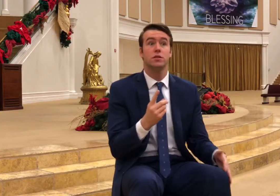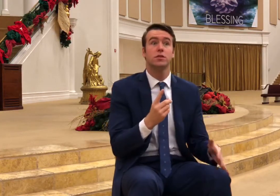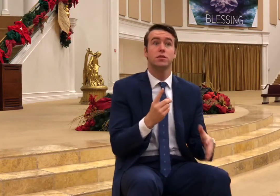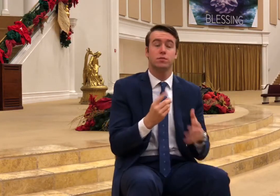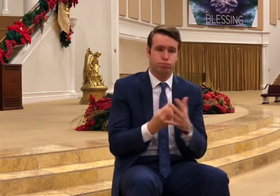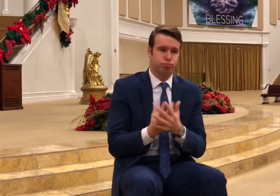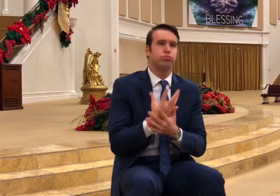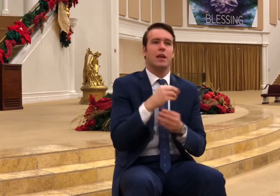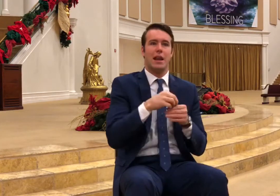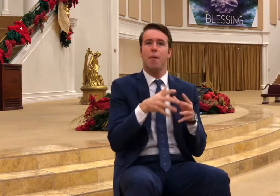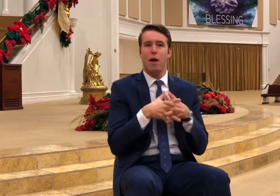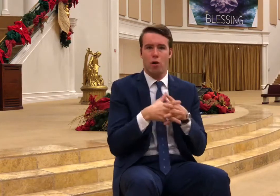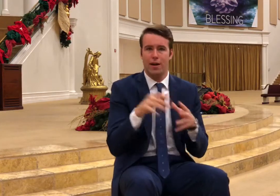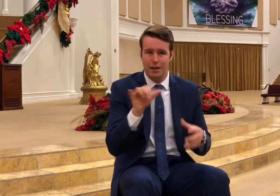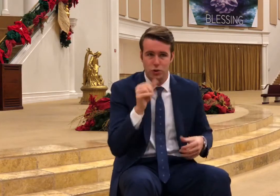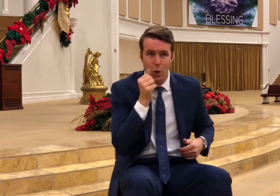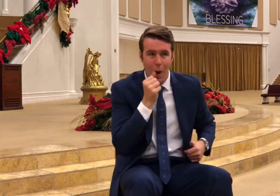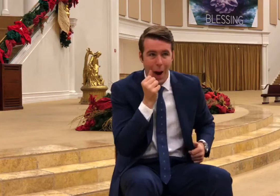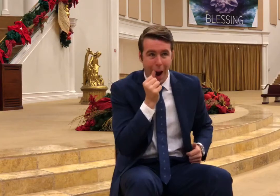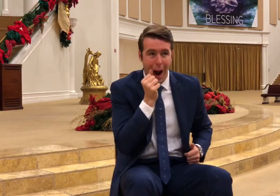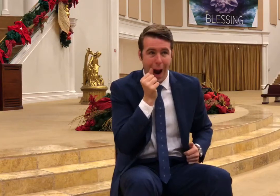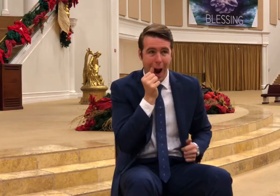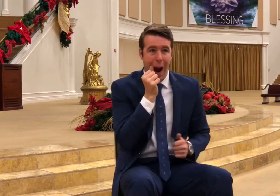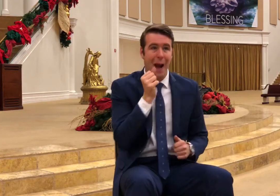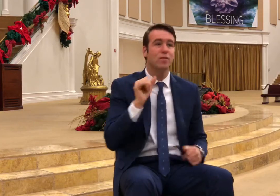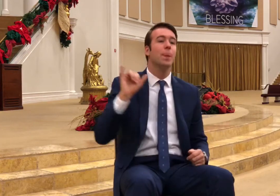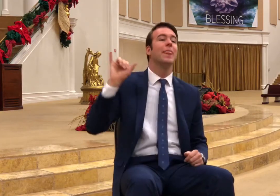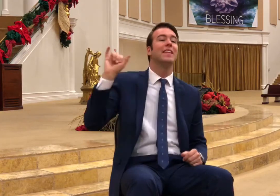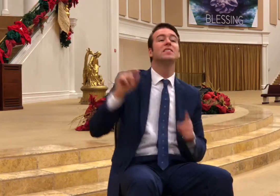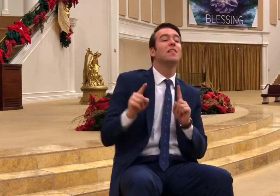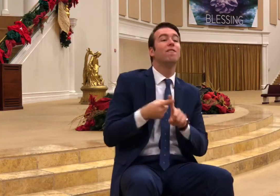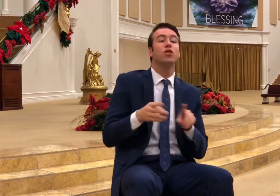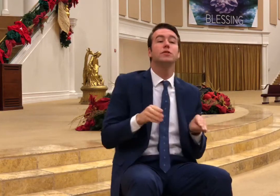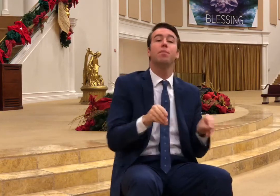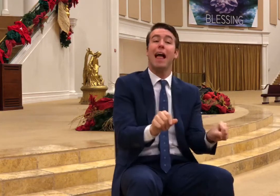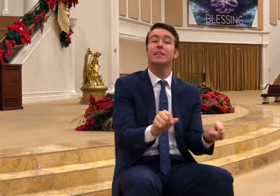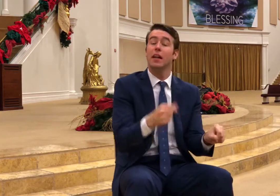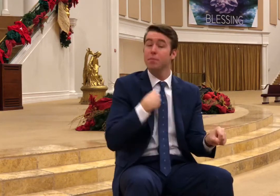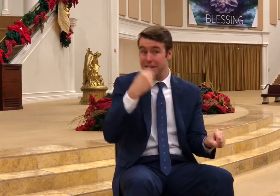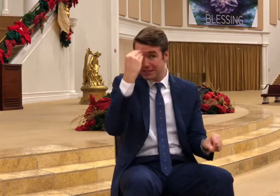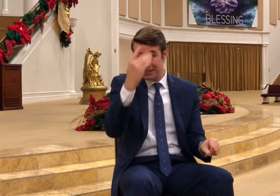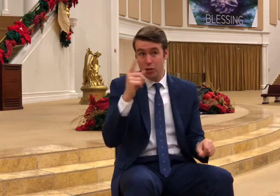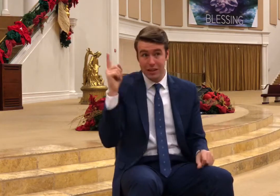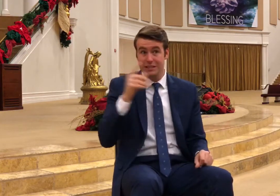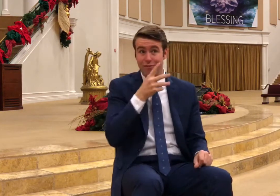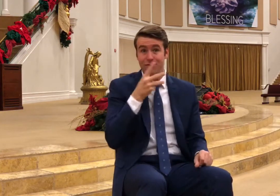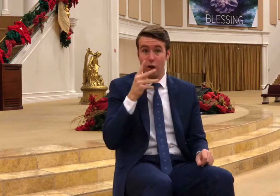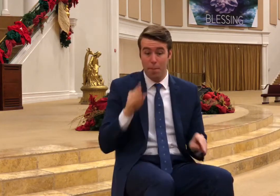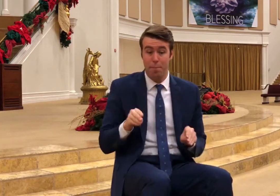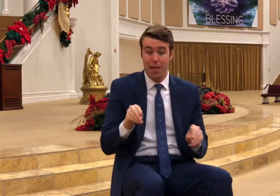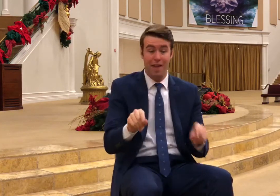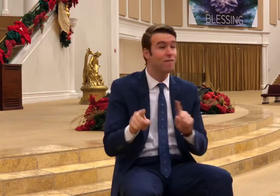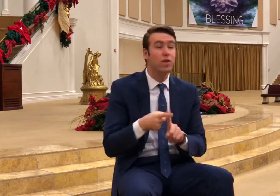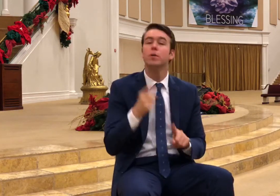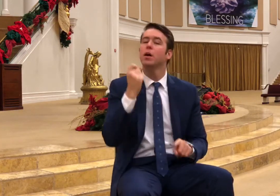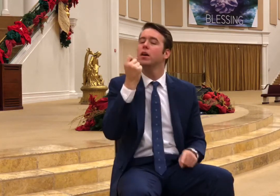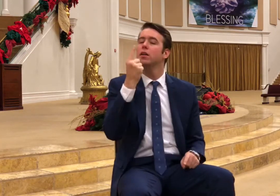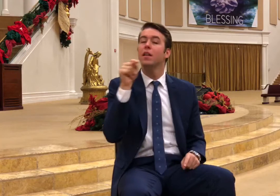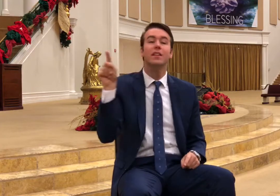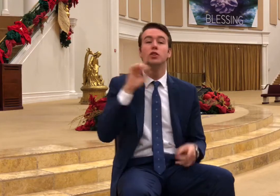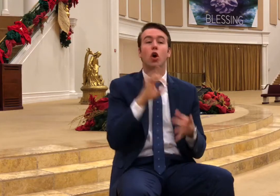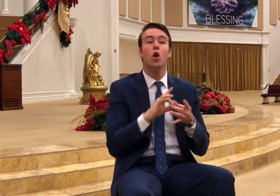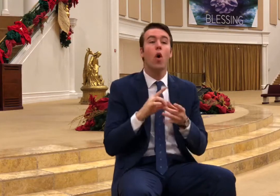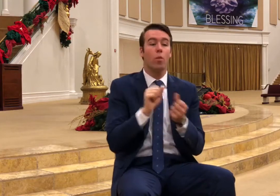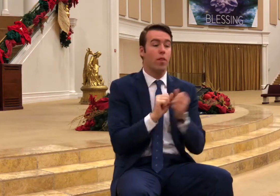in America. And so this is the first planting. Now let me tell you about this farm. This is a coordinated effort